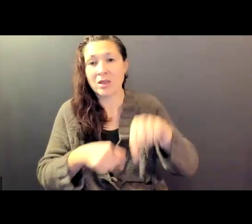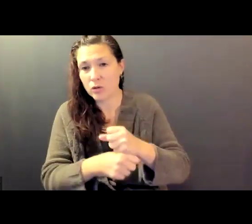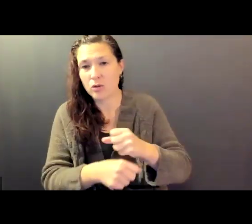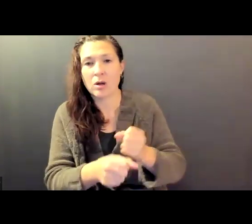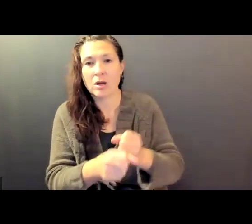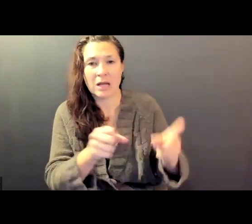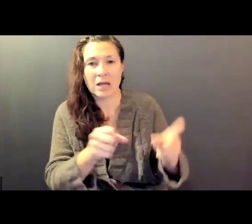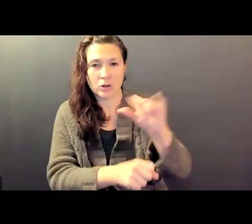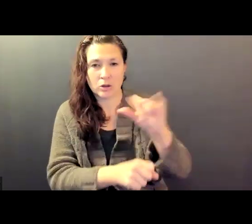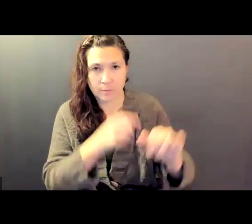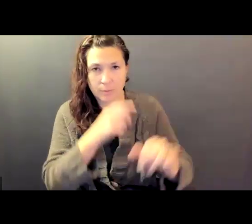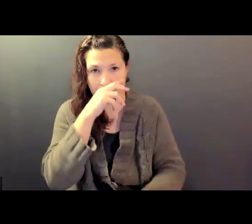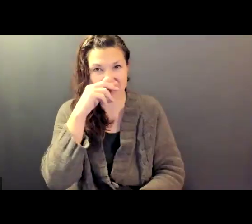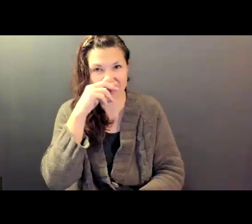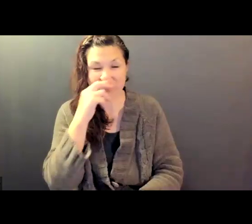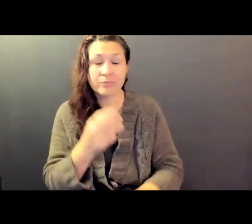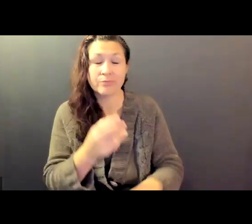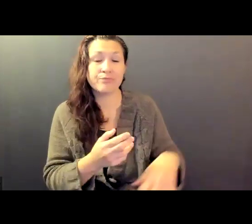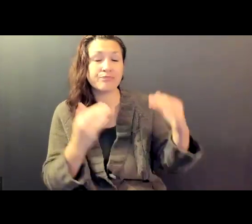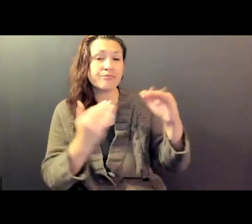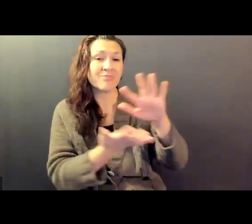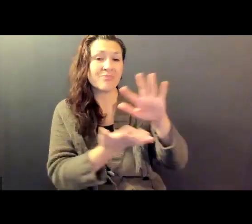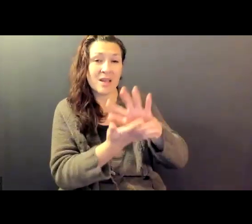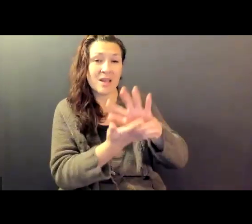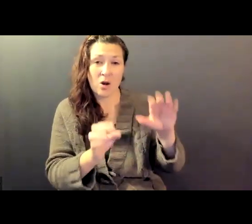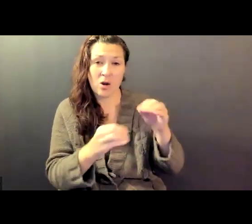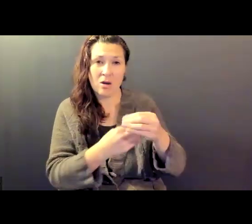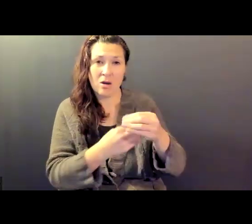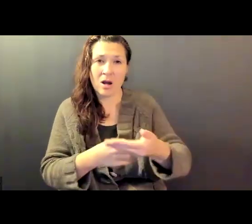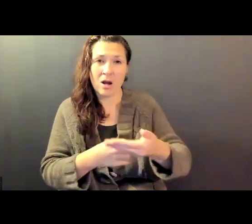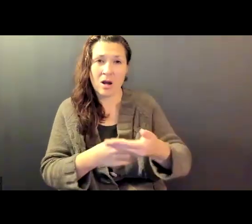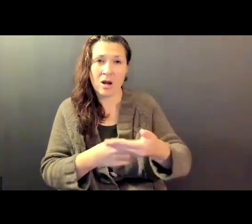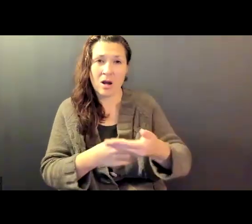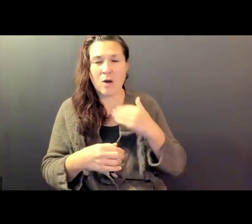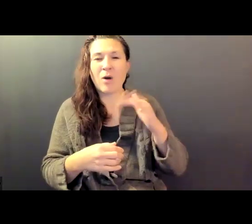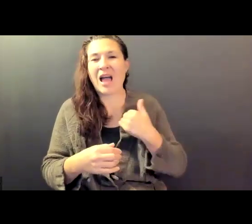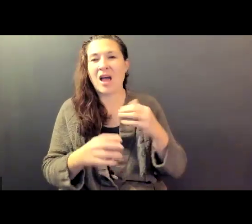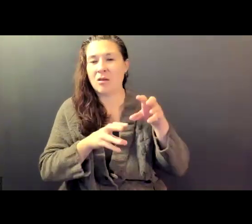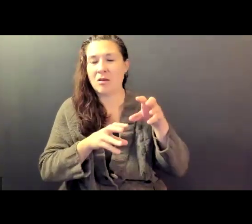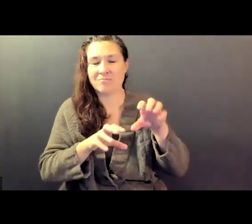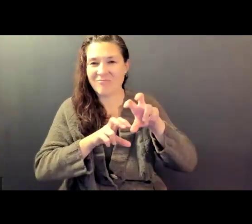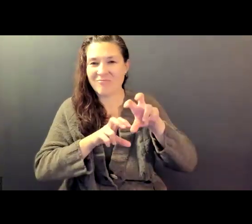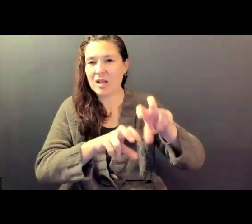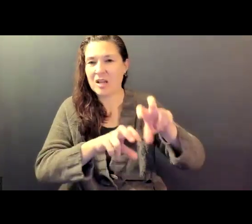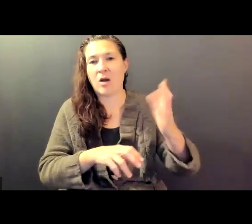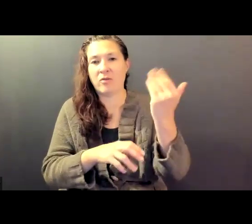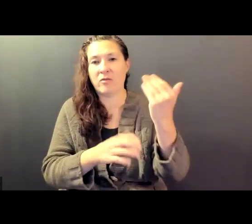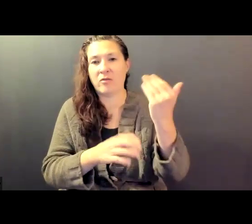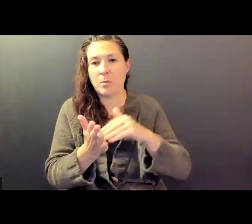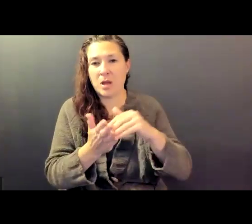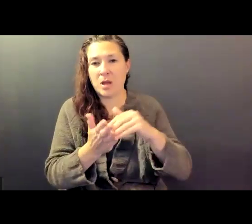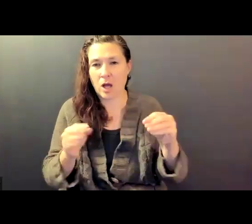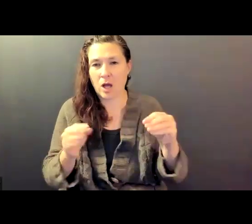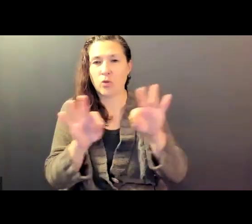In our academics office, we've hired over $15 million worth of staff, right? Almost entirely teachers